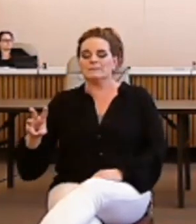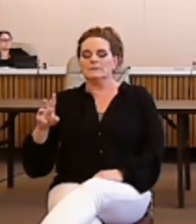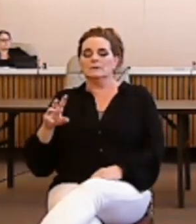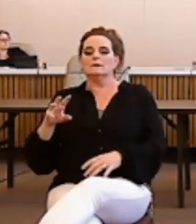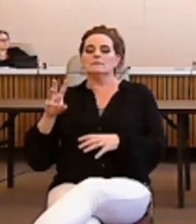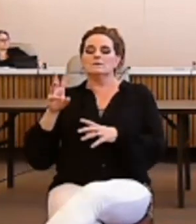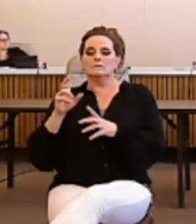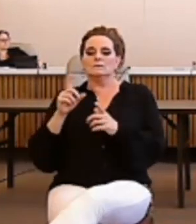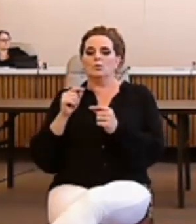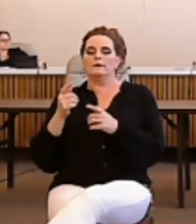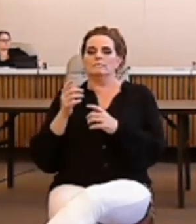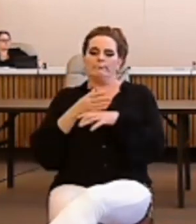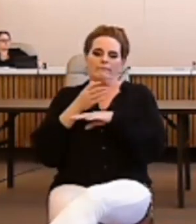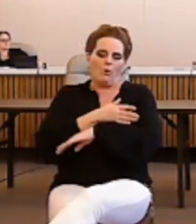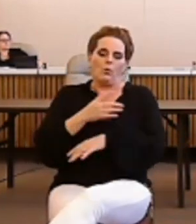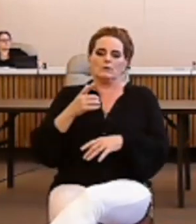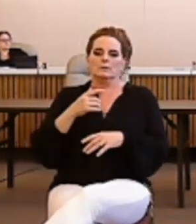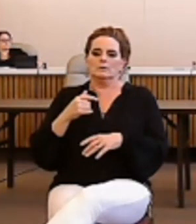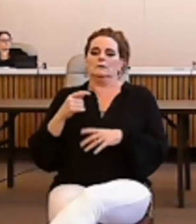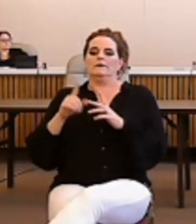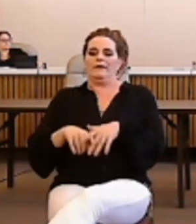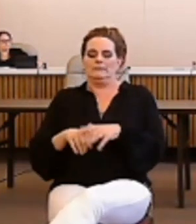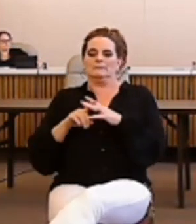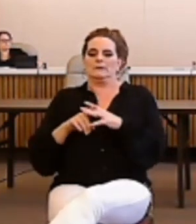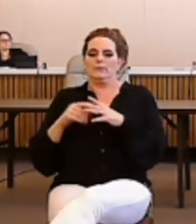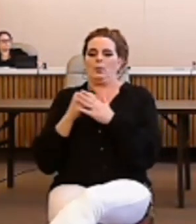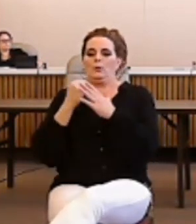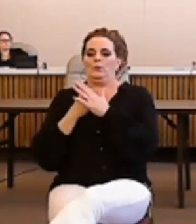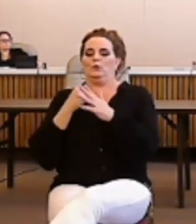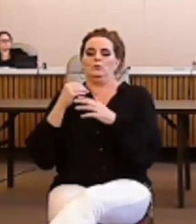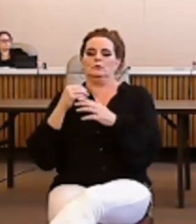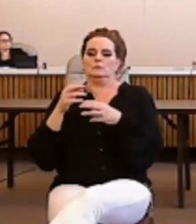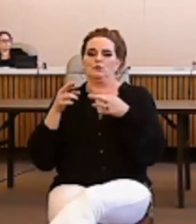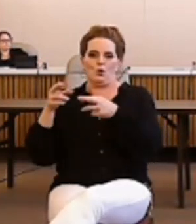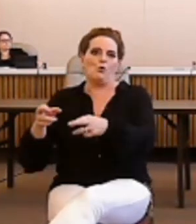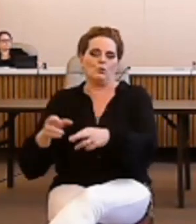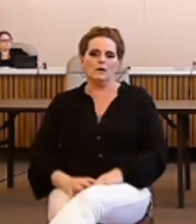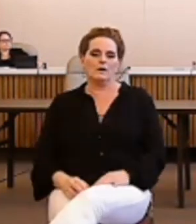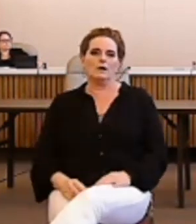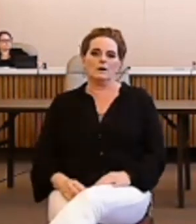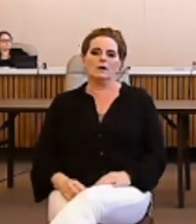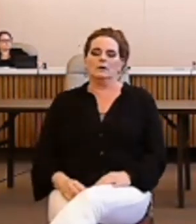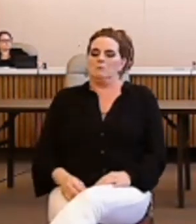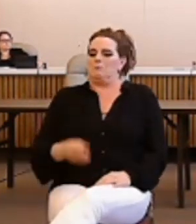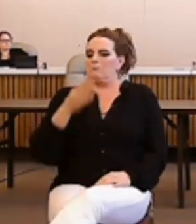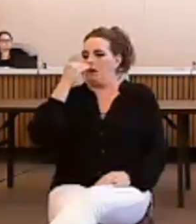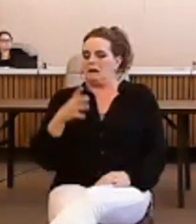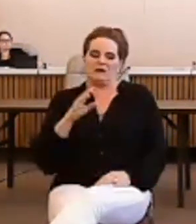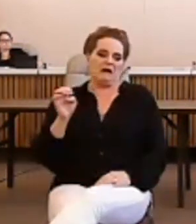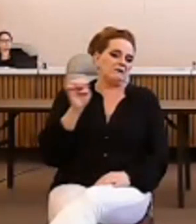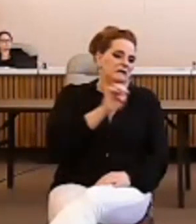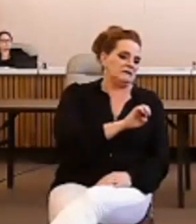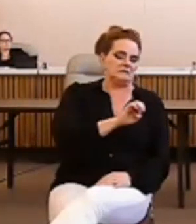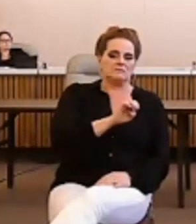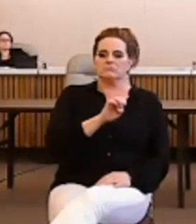you're not cutting a brand new, newly paved road. So we don't care if it comes up the east side through your,